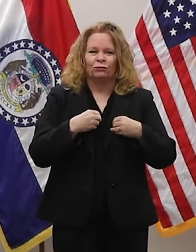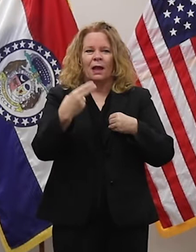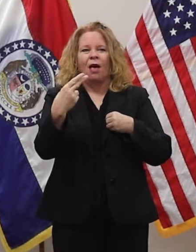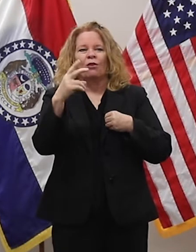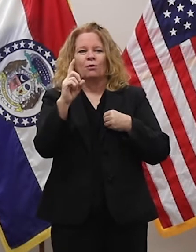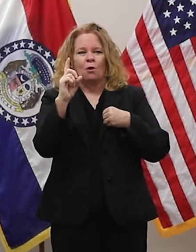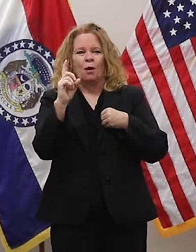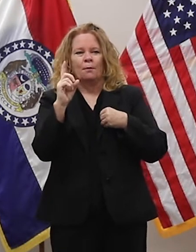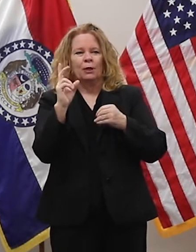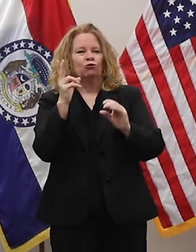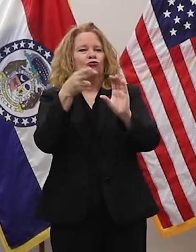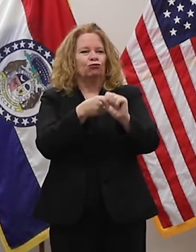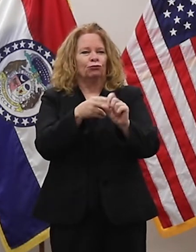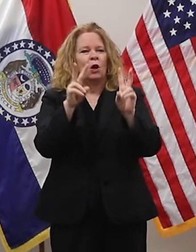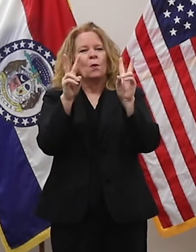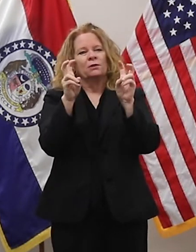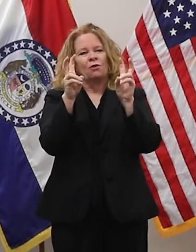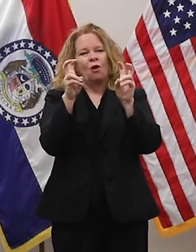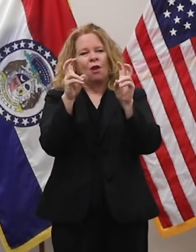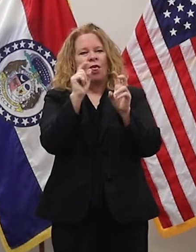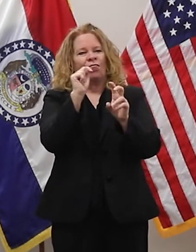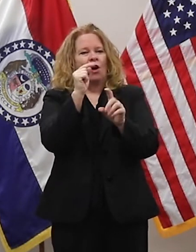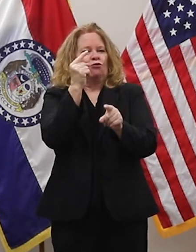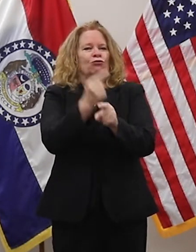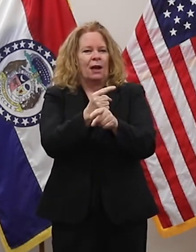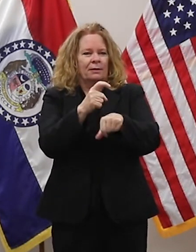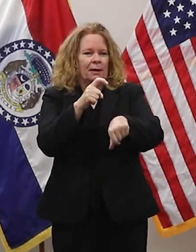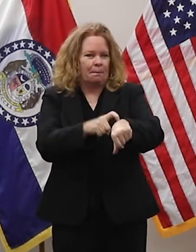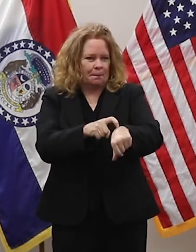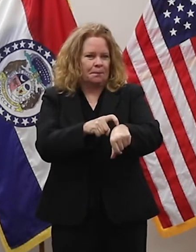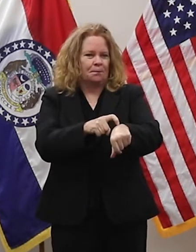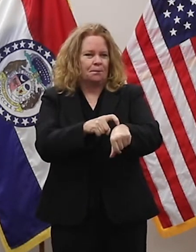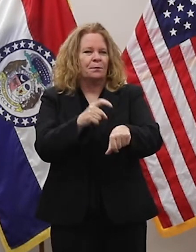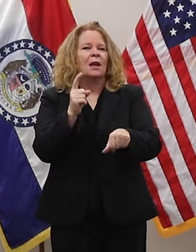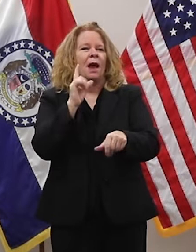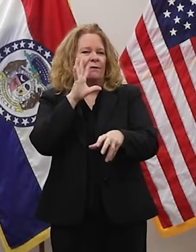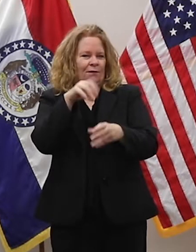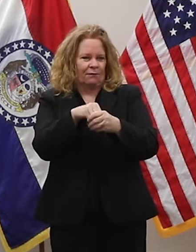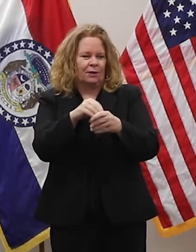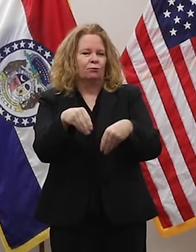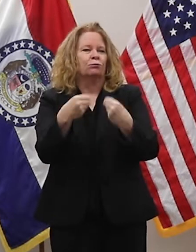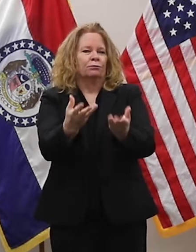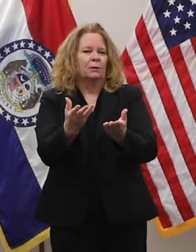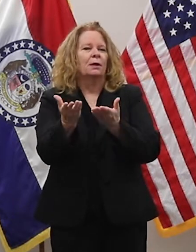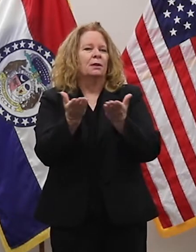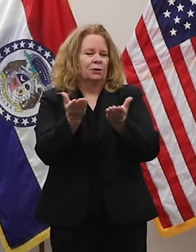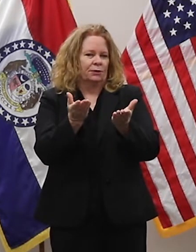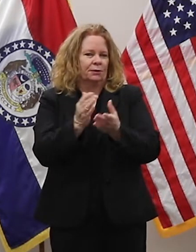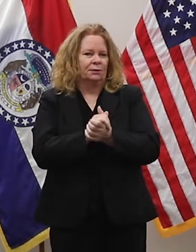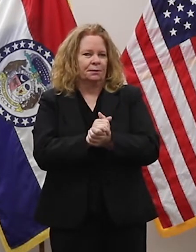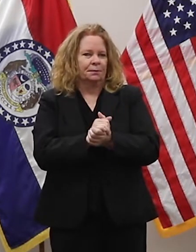to join the Right Time Reproductive Health Initiative as a participating health center.